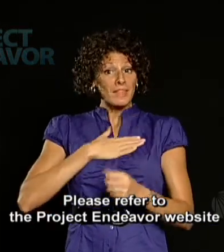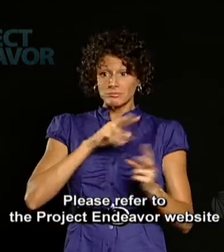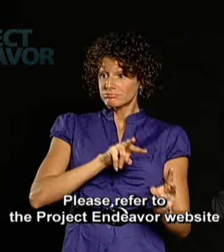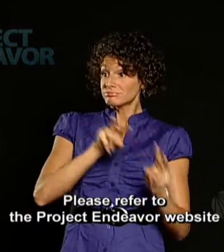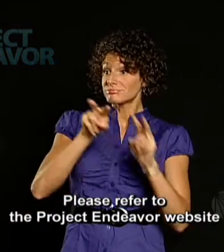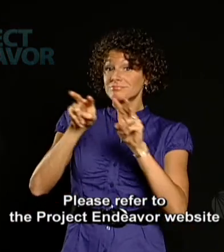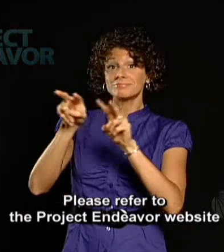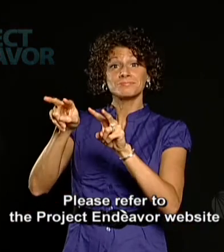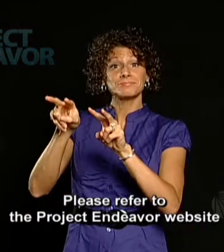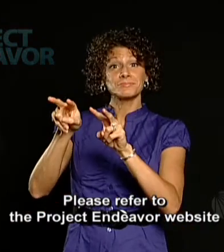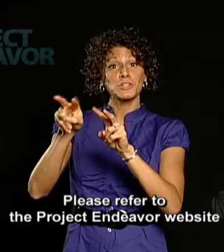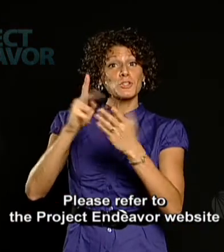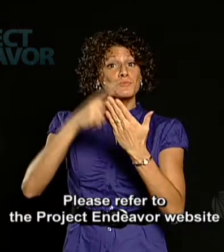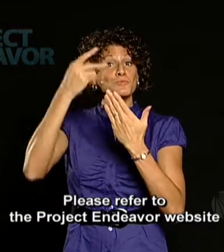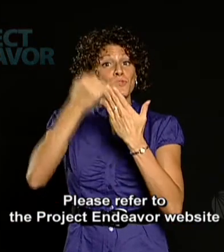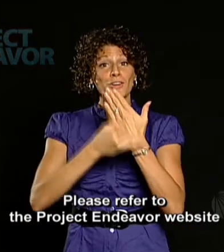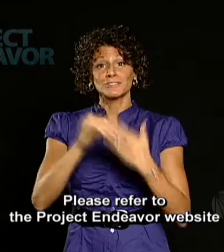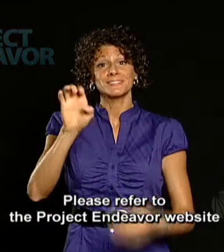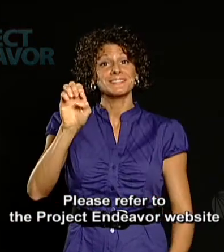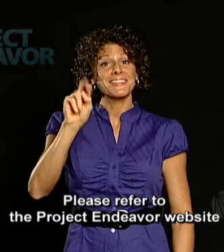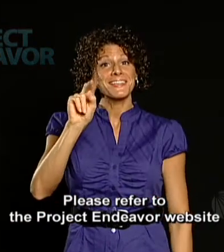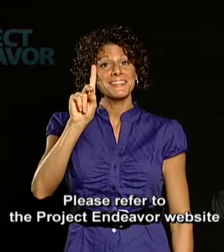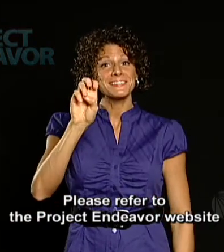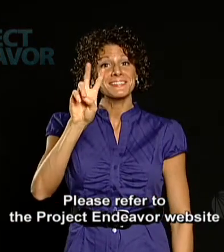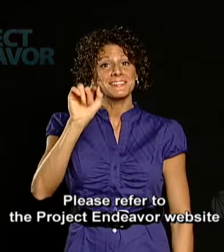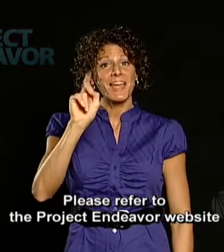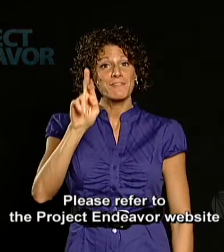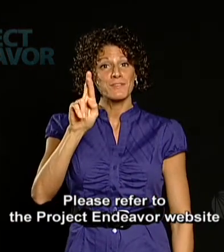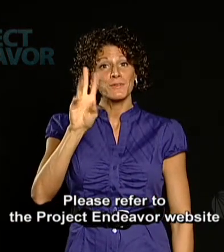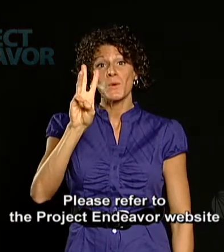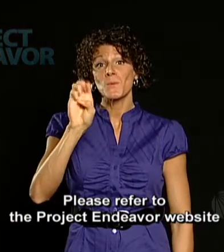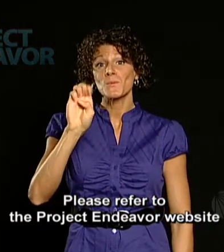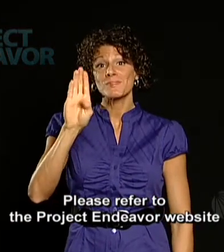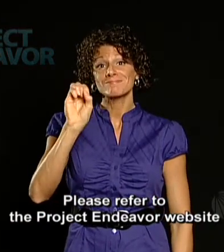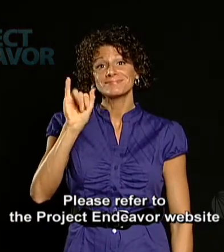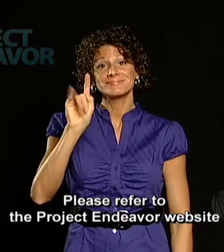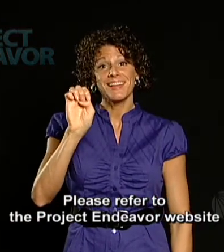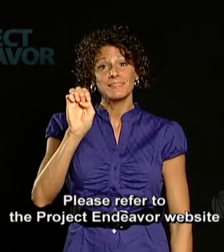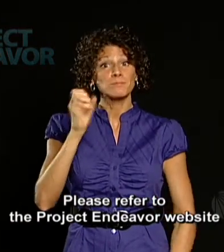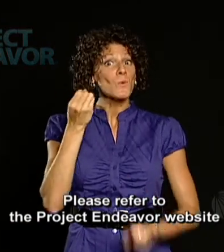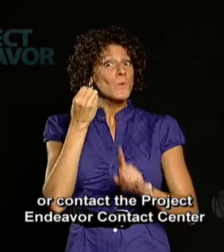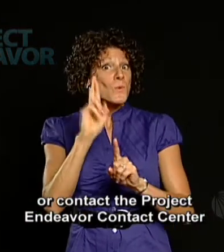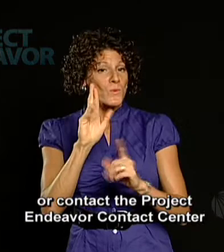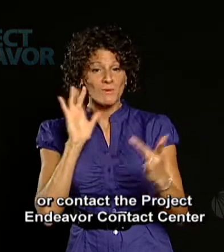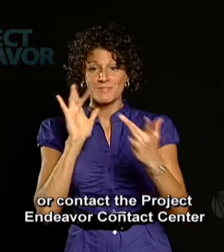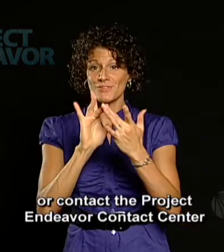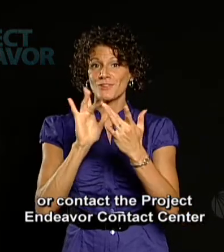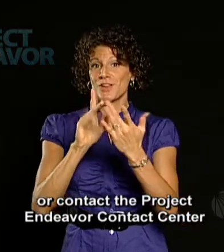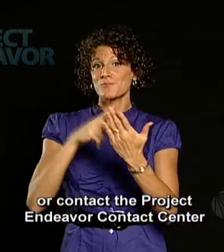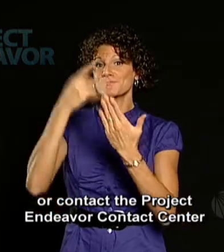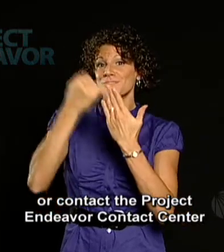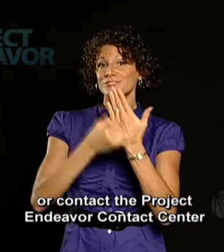Please refer to the Project Endeavor website or contact the Project Endeavor Contact Center